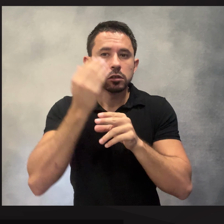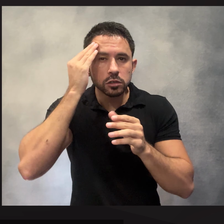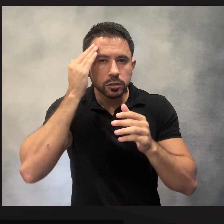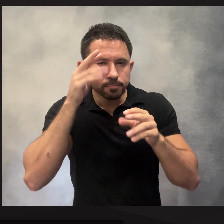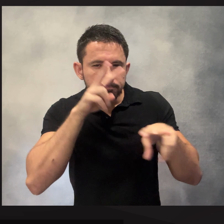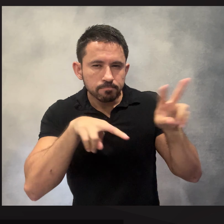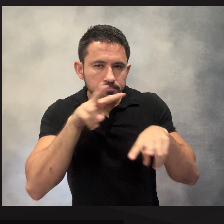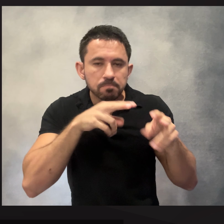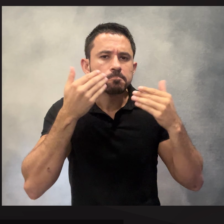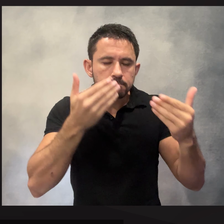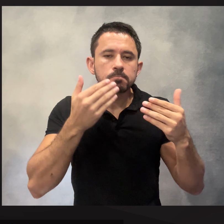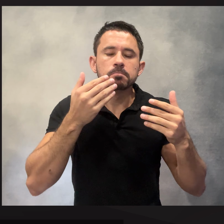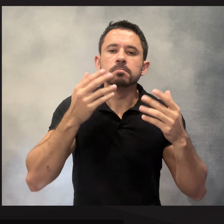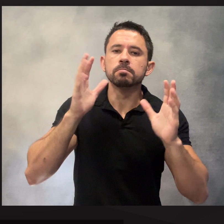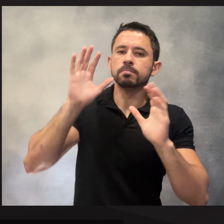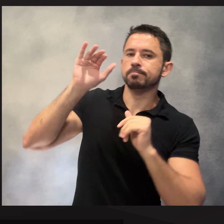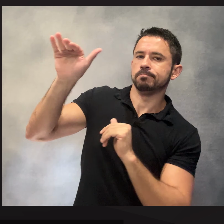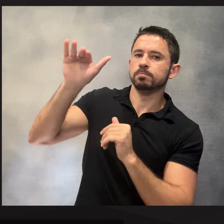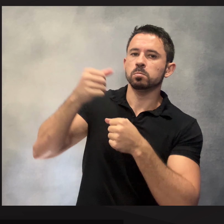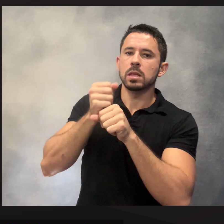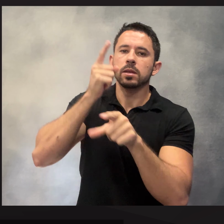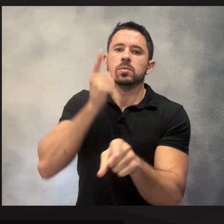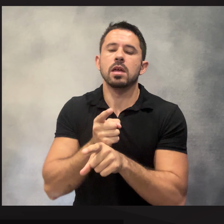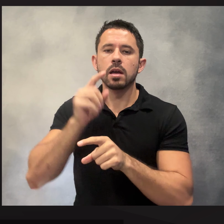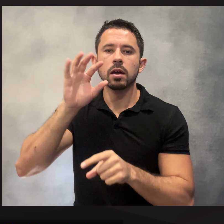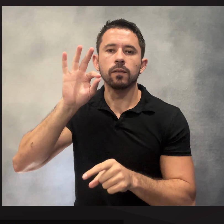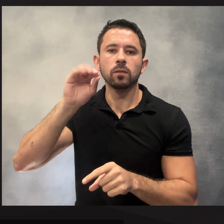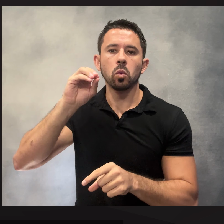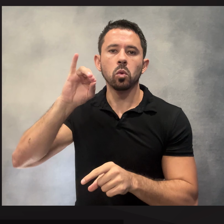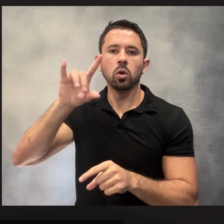that knowledge to help inform their FOIL requests.